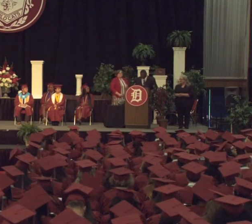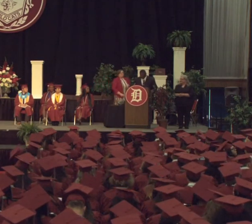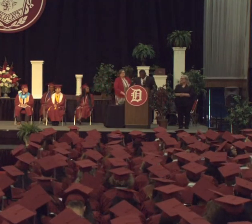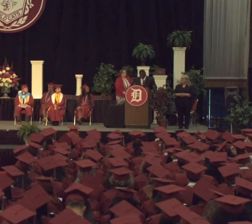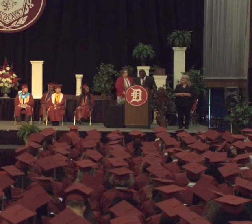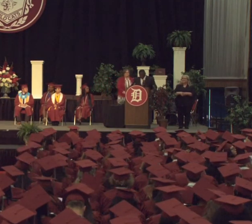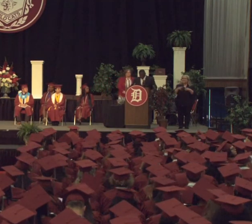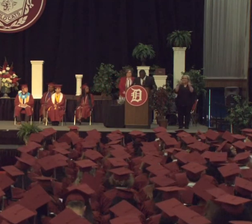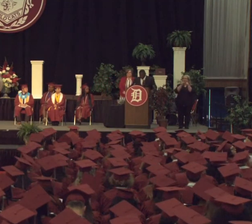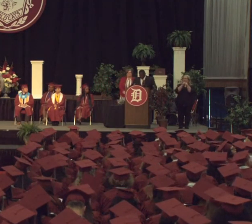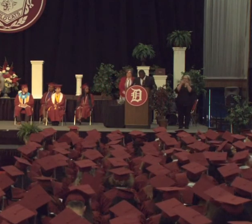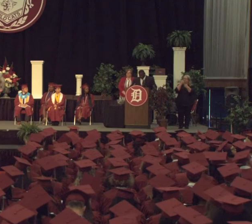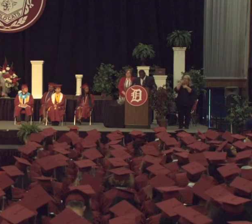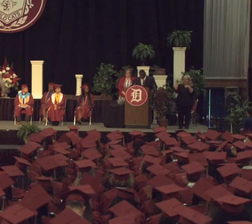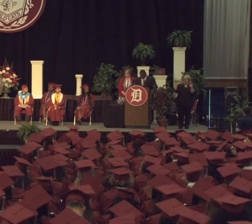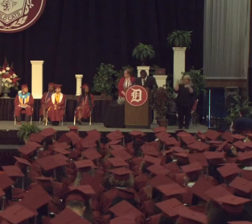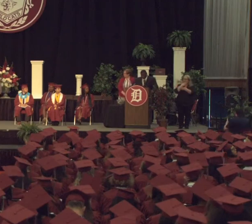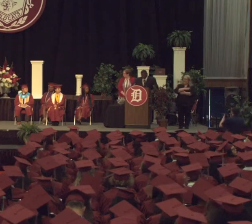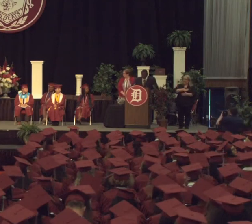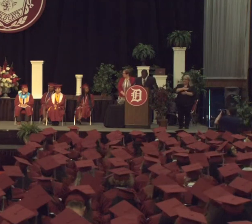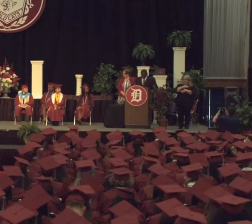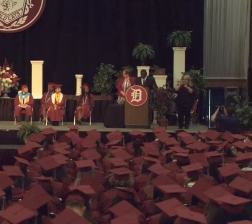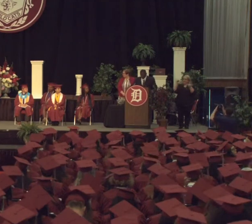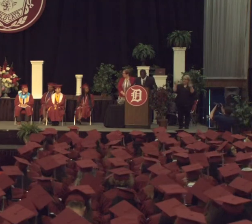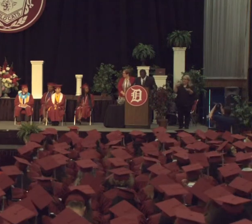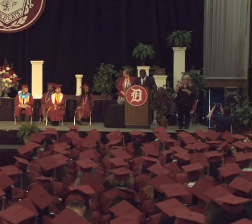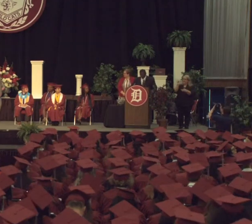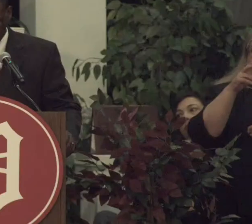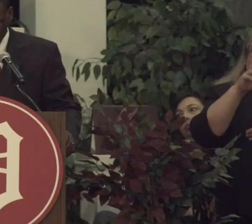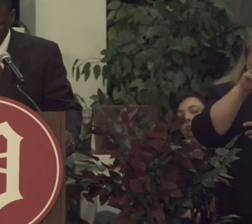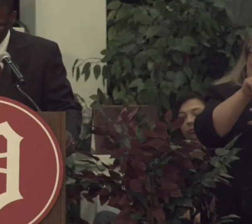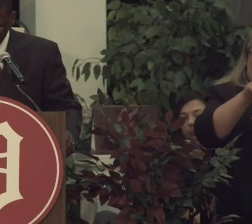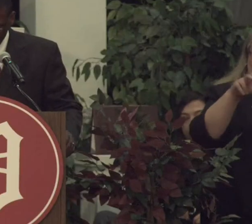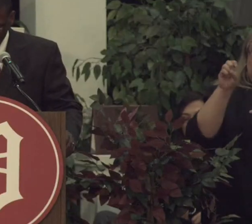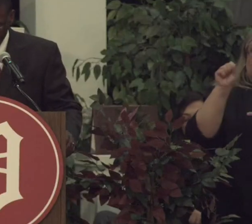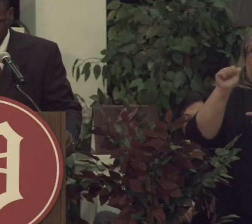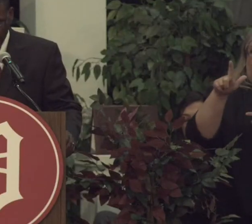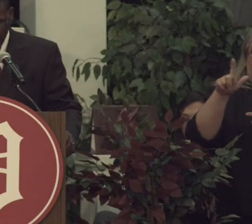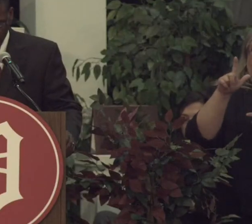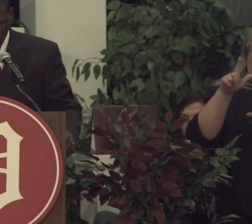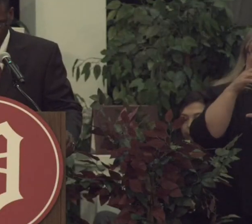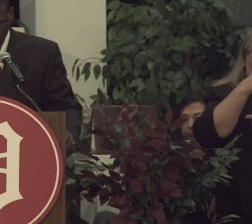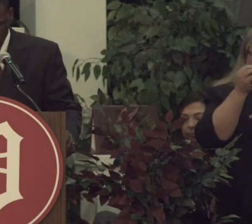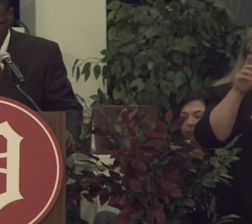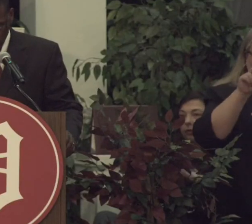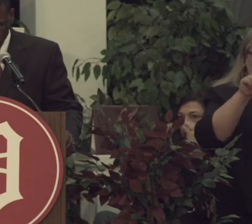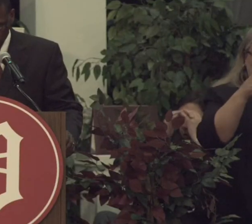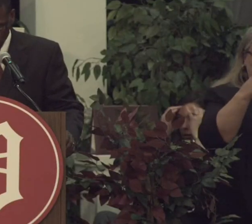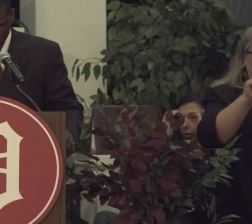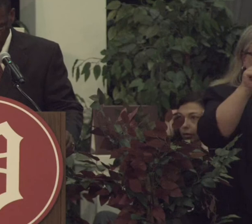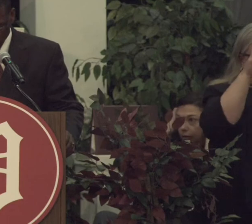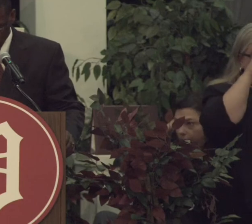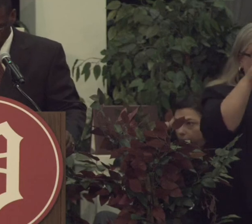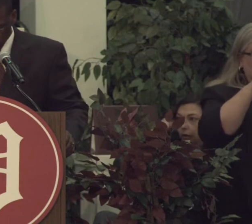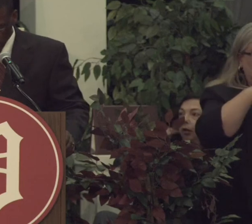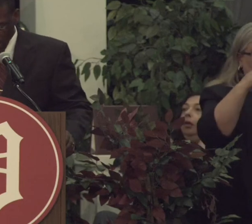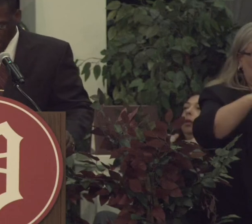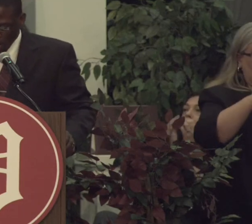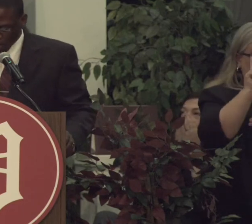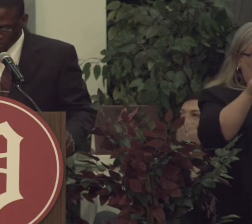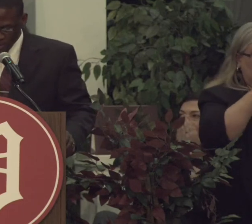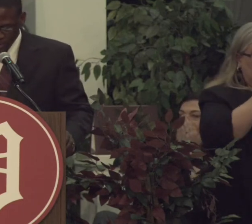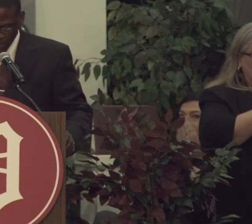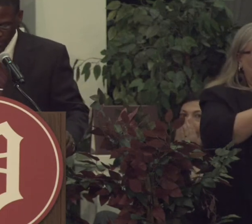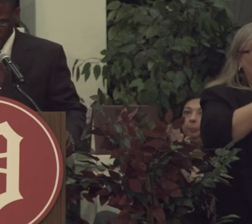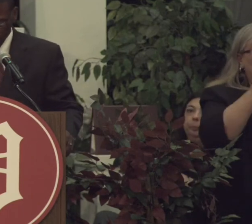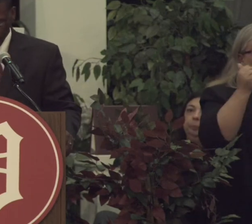It is with great pleasure that we present the valedictorian and the salutatorian and the DHS Honors Program graduates.